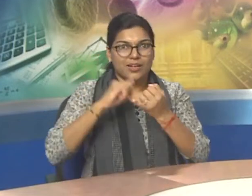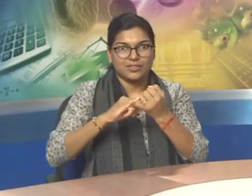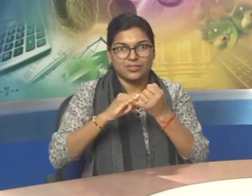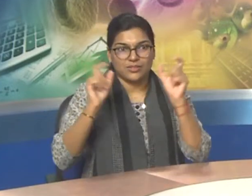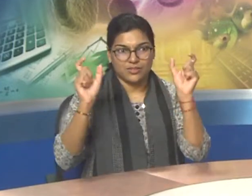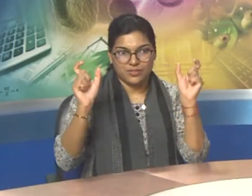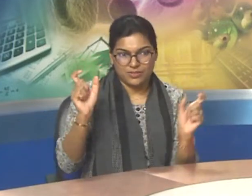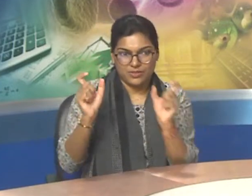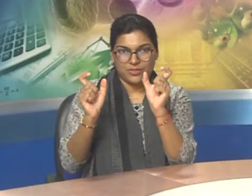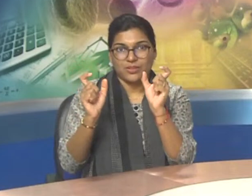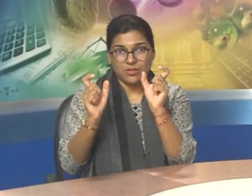disorganized,